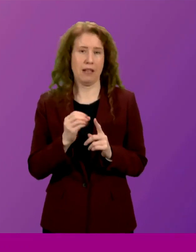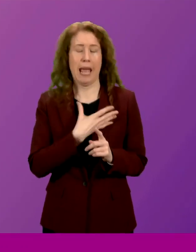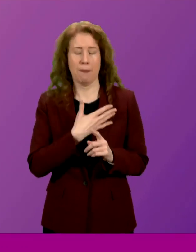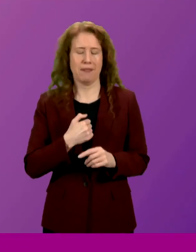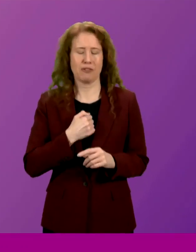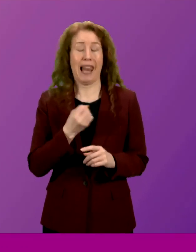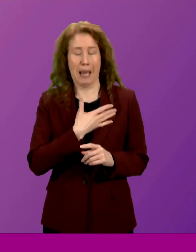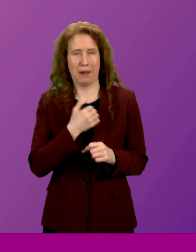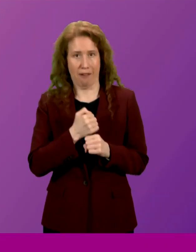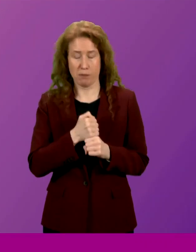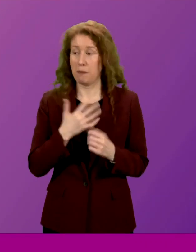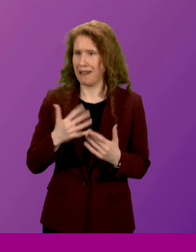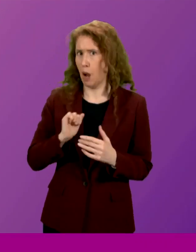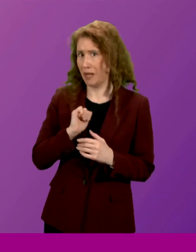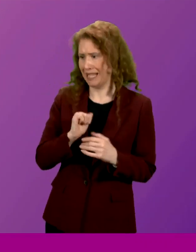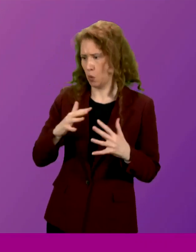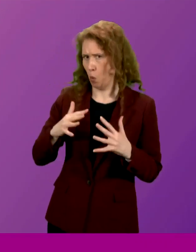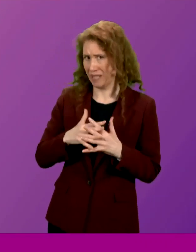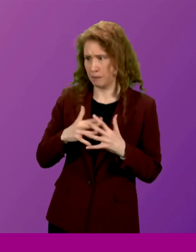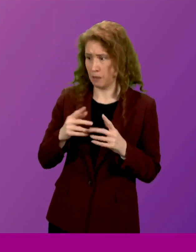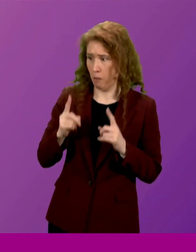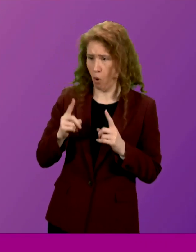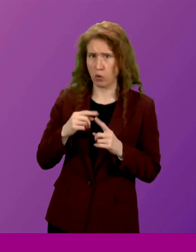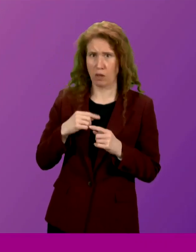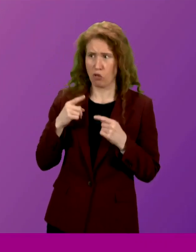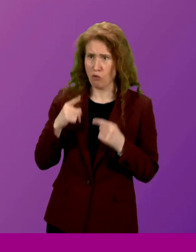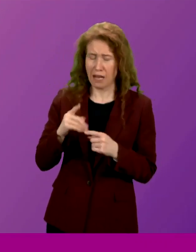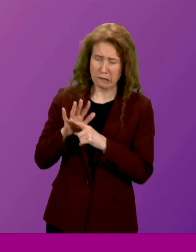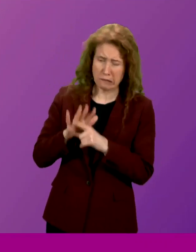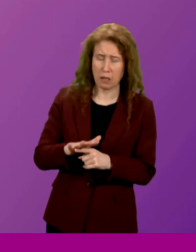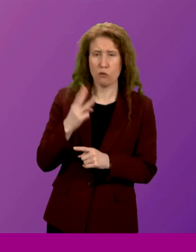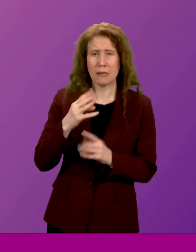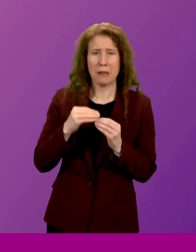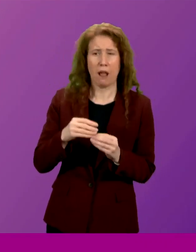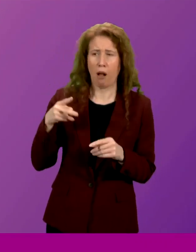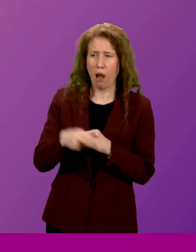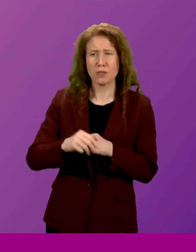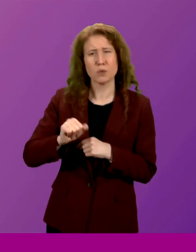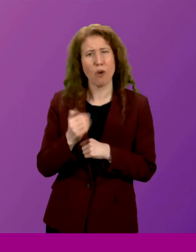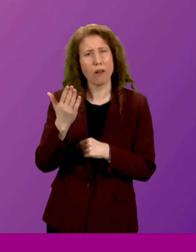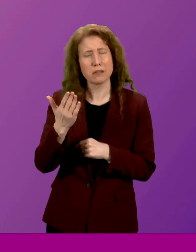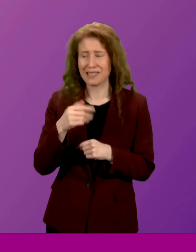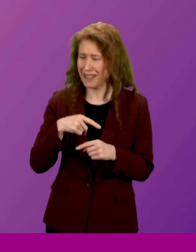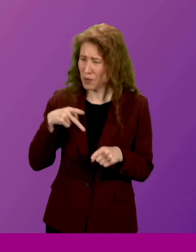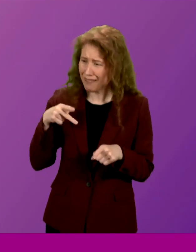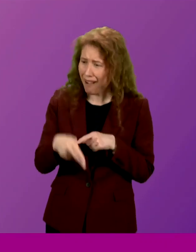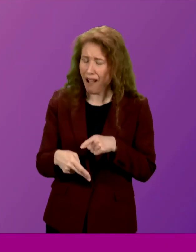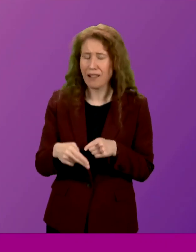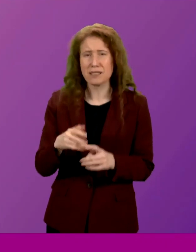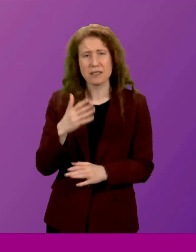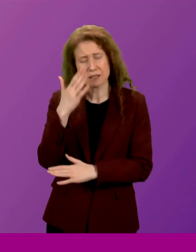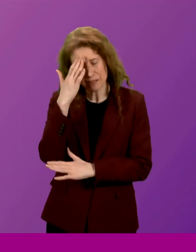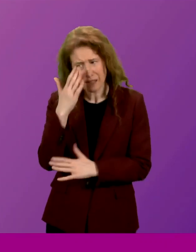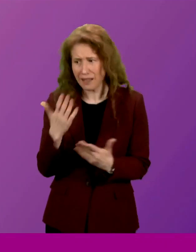bosses threaten to inflict more than £1 billion of cuts to Scotland's budget. These cuts would fly in the face of